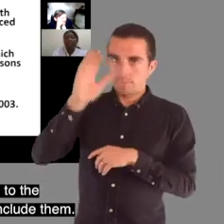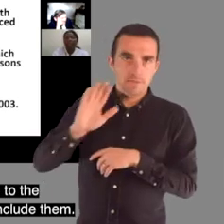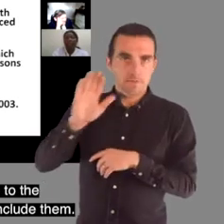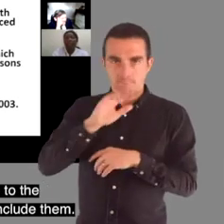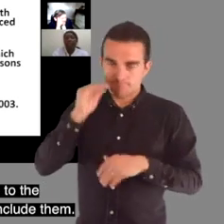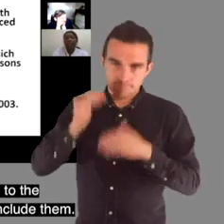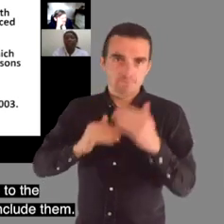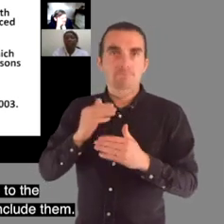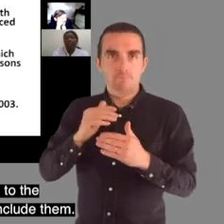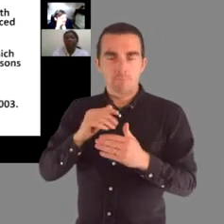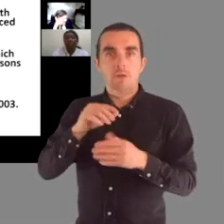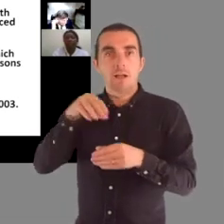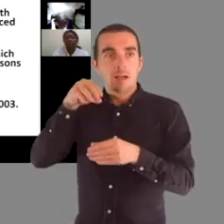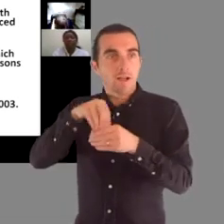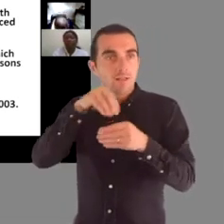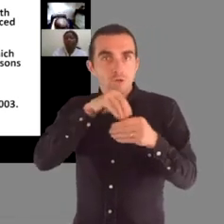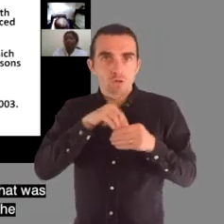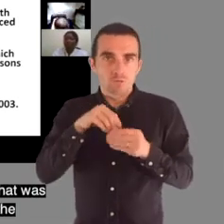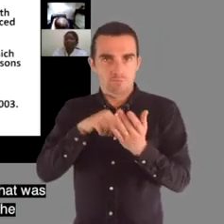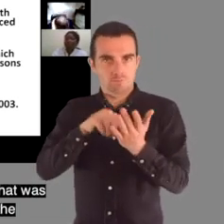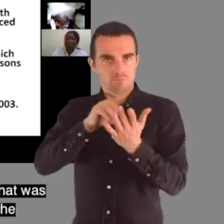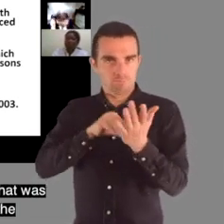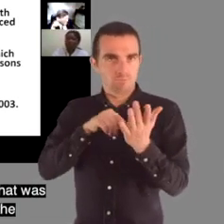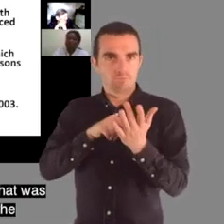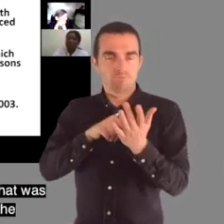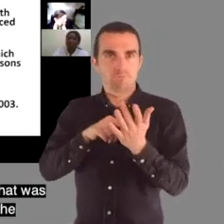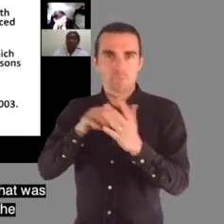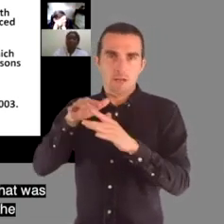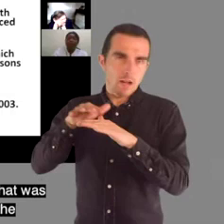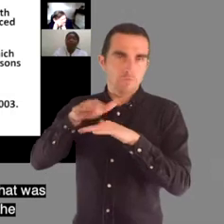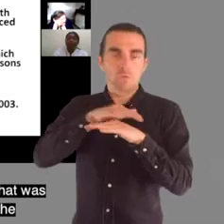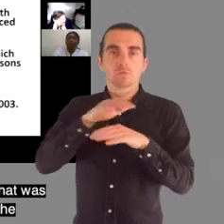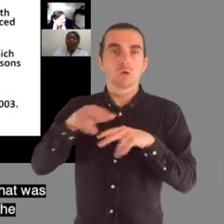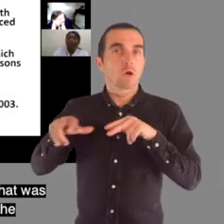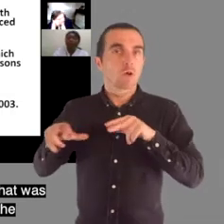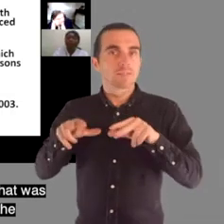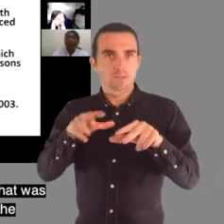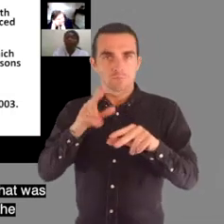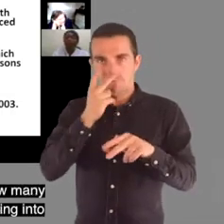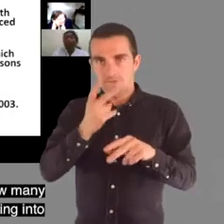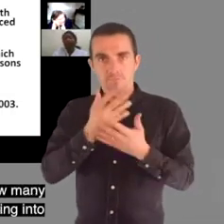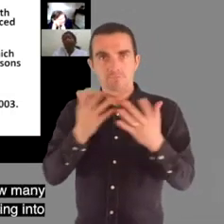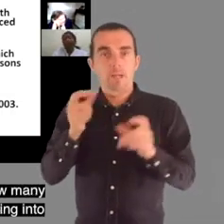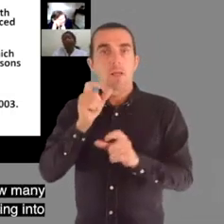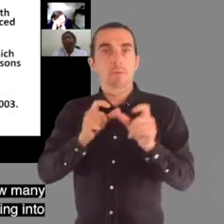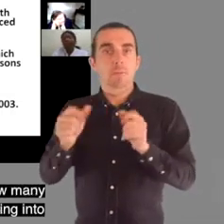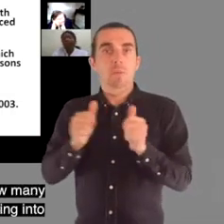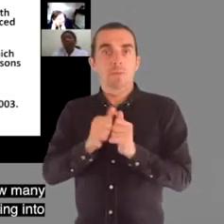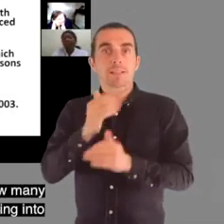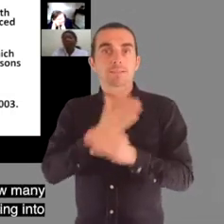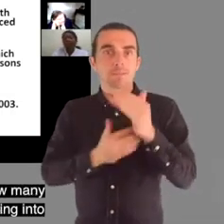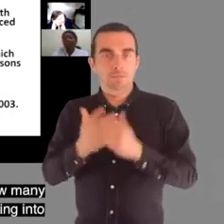government agencies to be able to include them. There's also the Elections Act that was heavily influenced also by